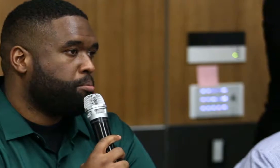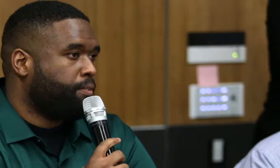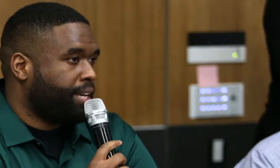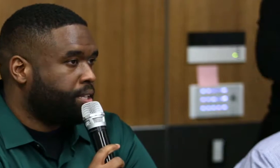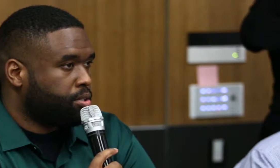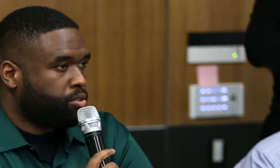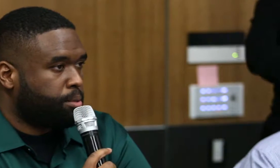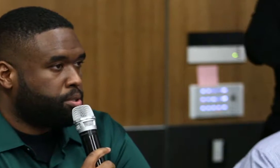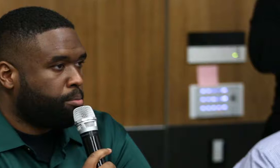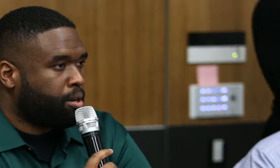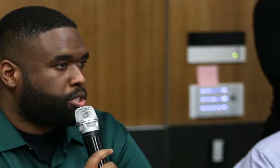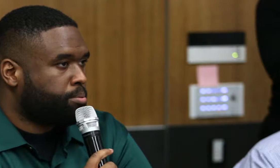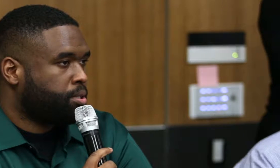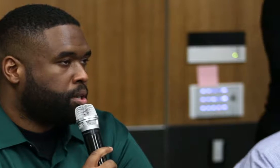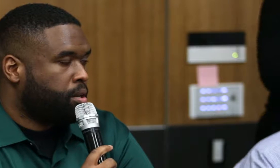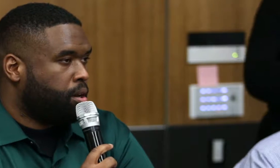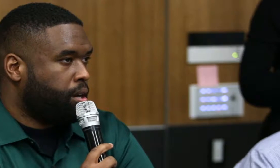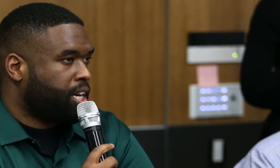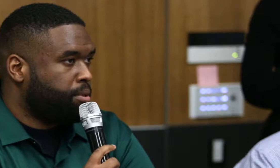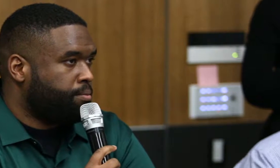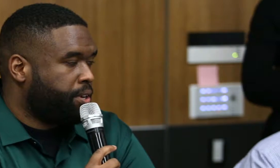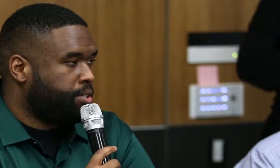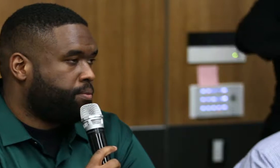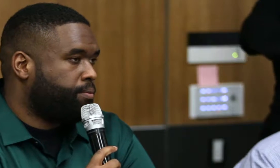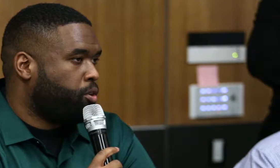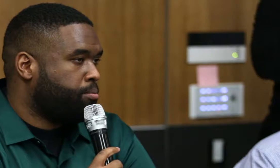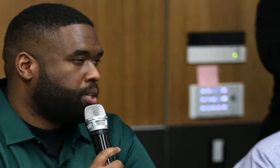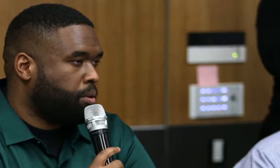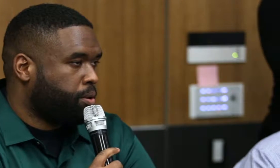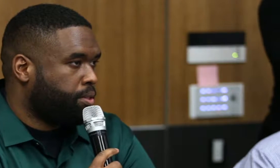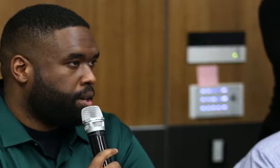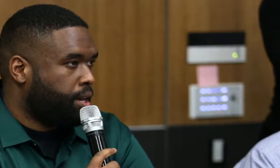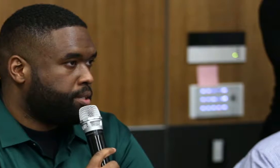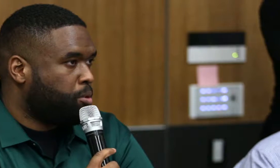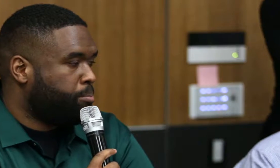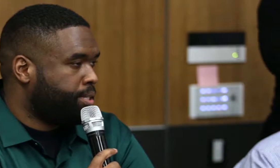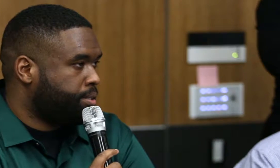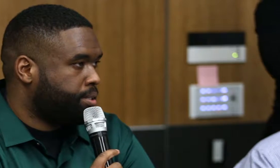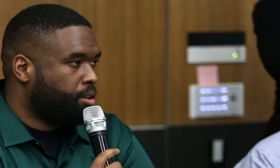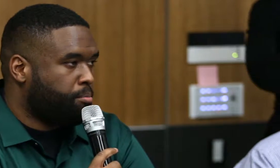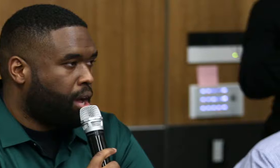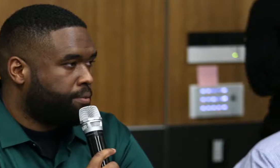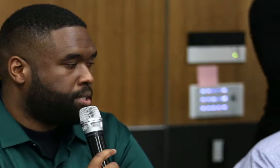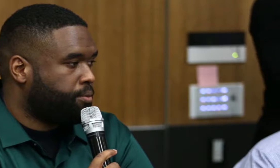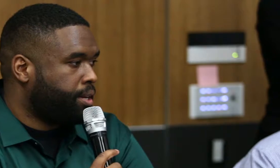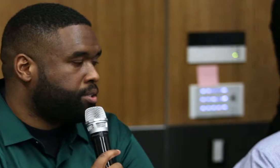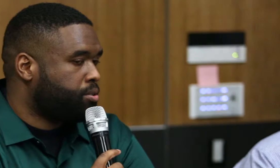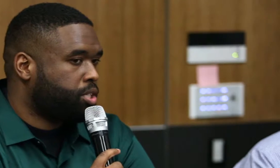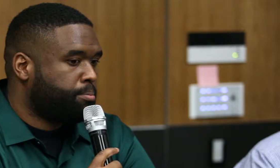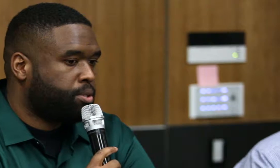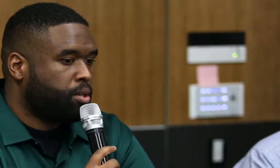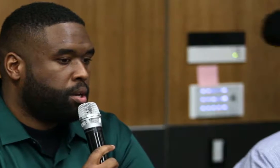of providing internships. Our partnerships come in various different forms. We work with small businesses, nonprofits